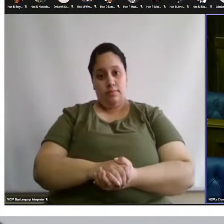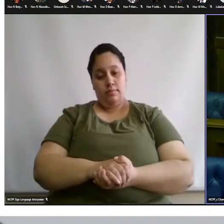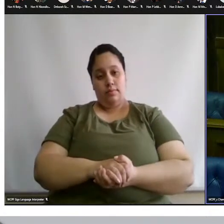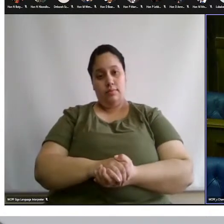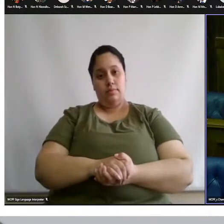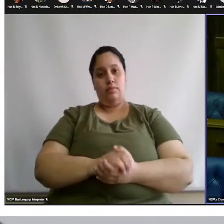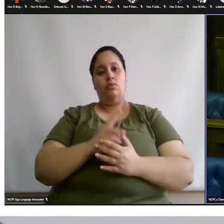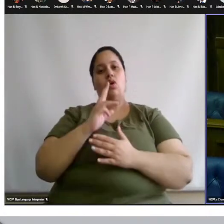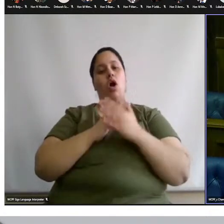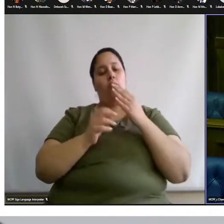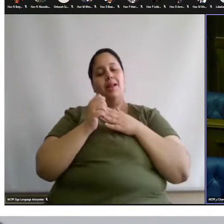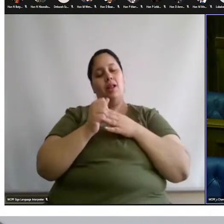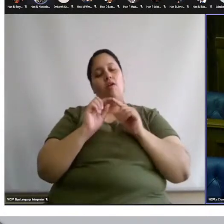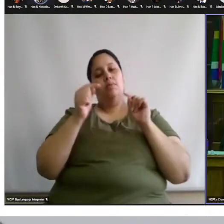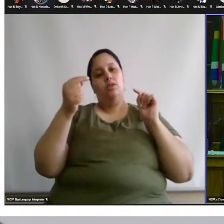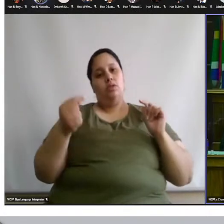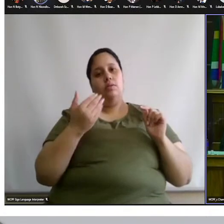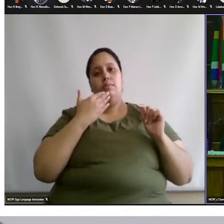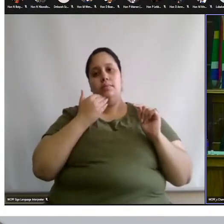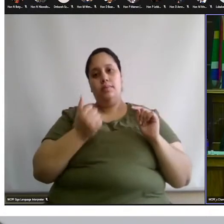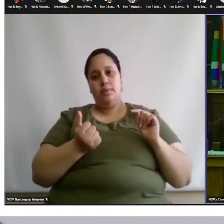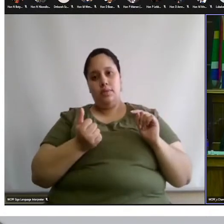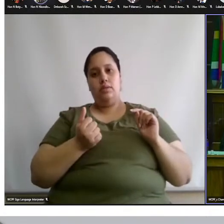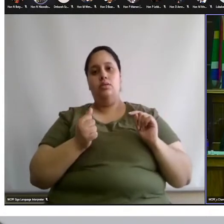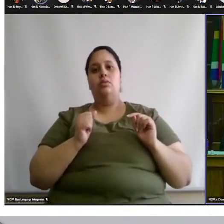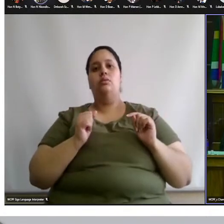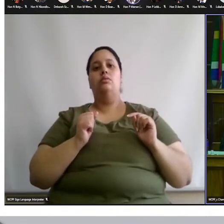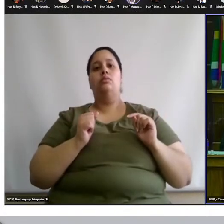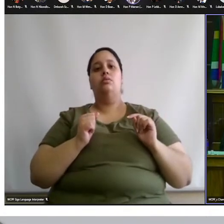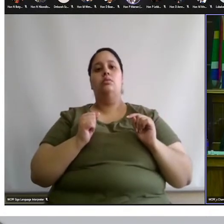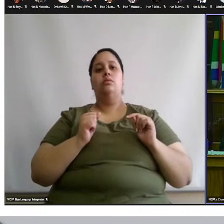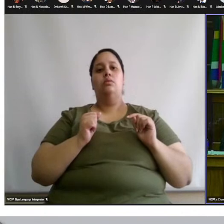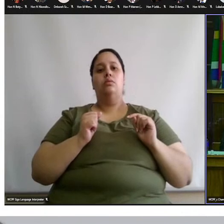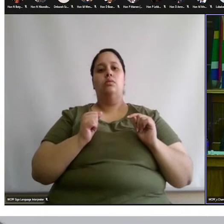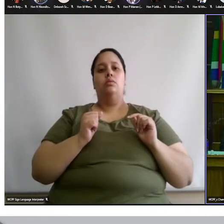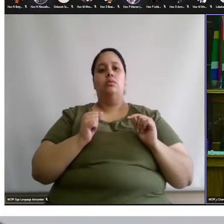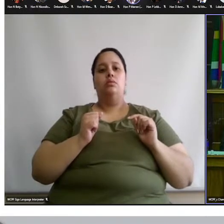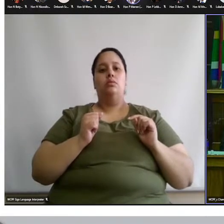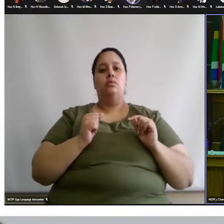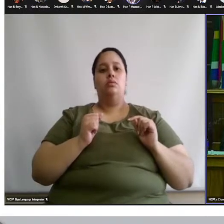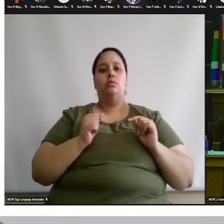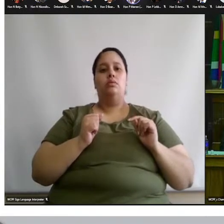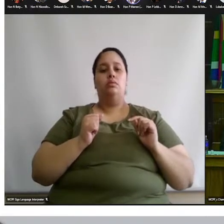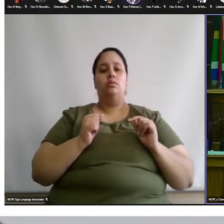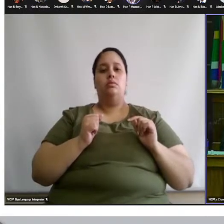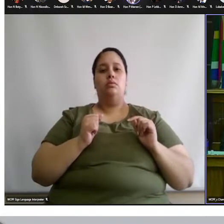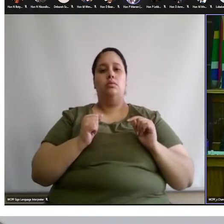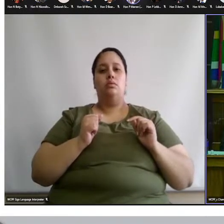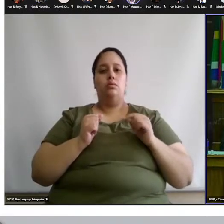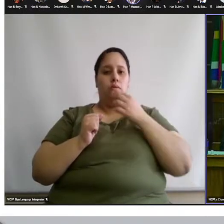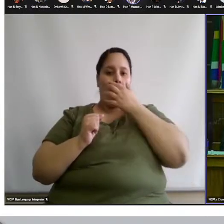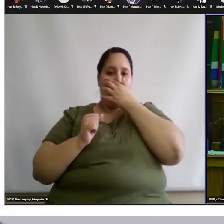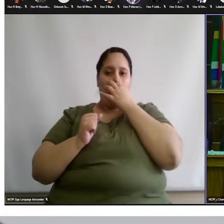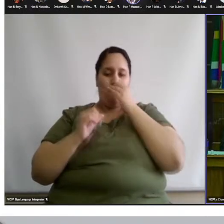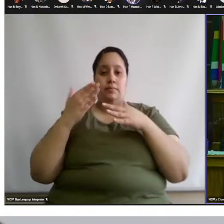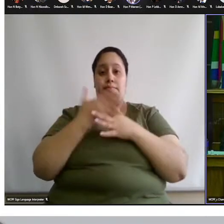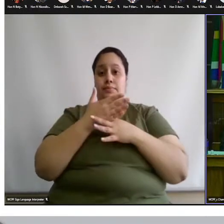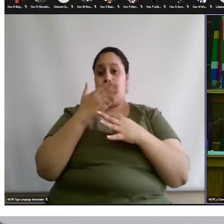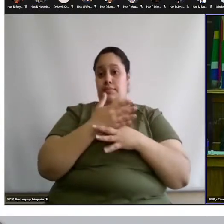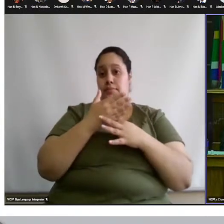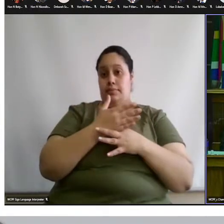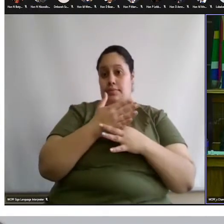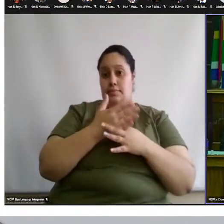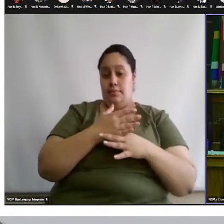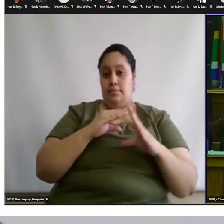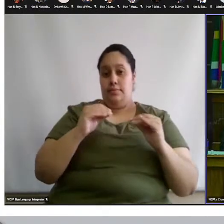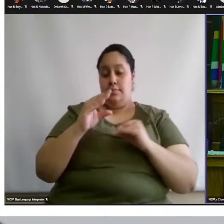the Leader of the Opposition, Honourable Premier, it's clear he's not doing. Do you need backbenchers to go with you? Sorry,